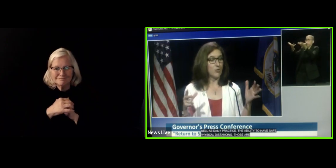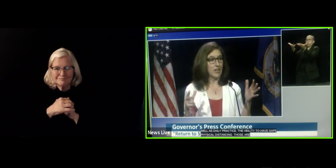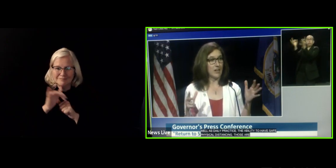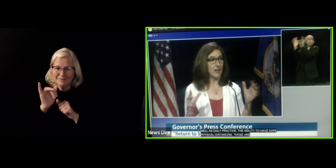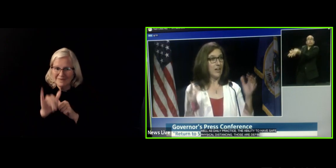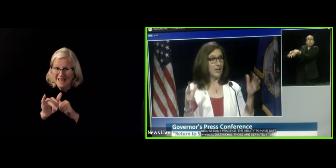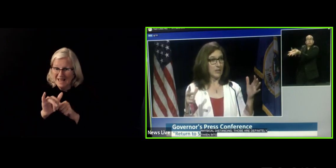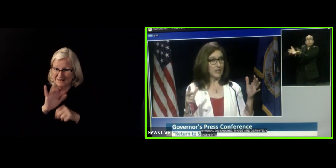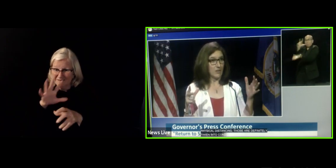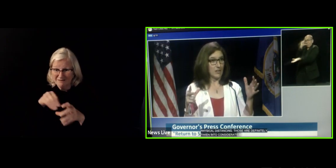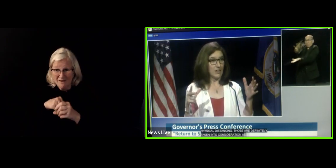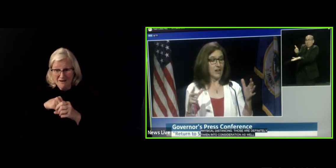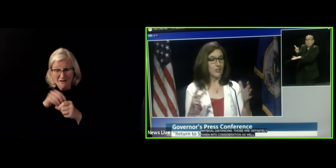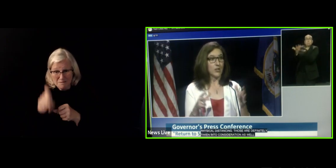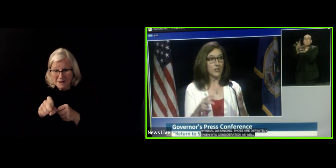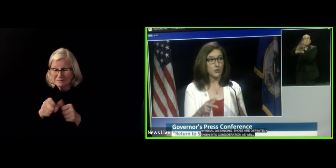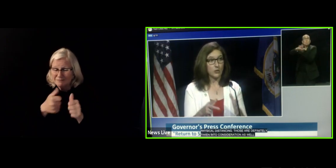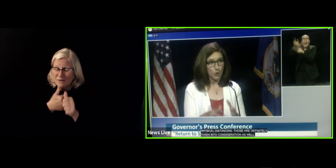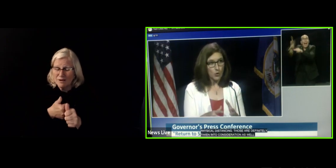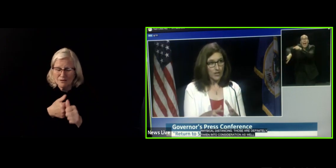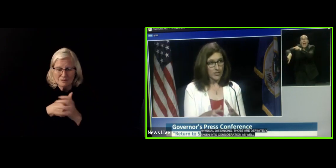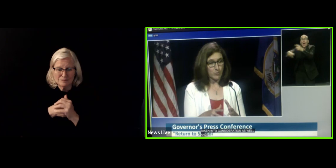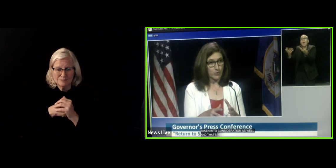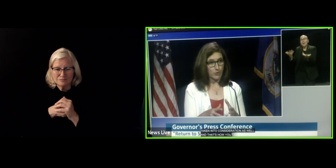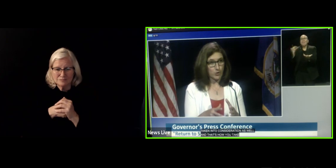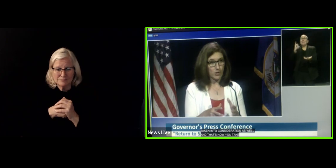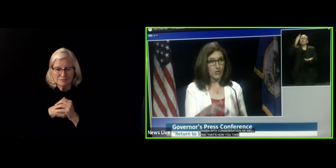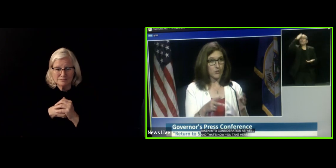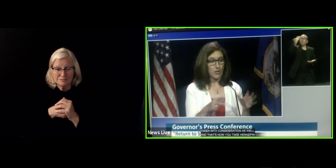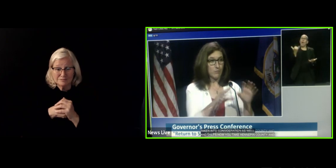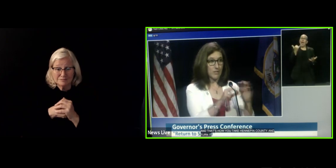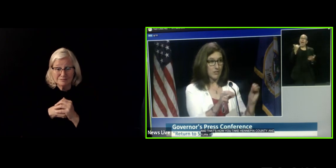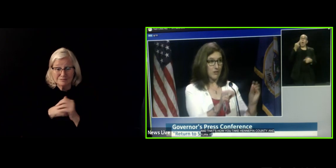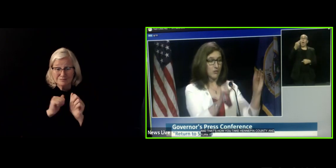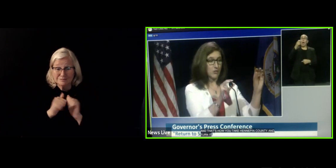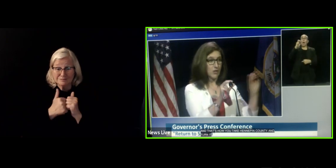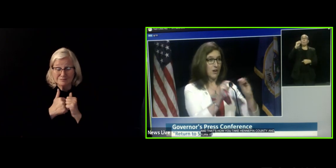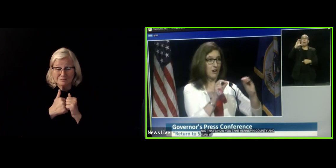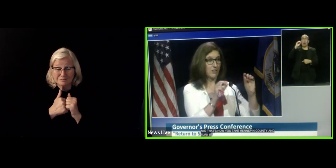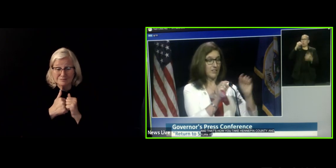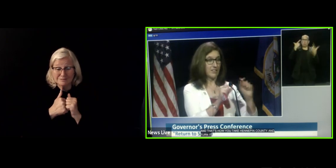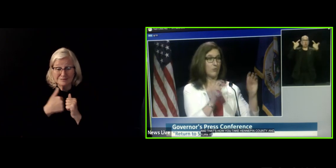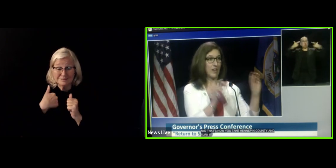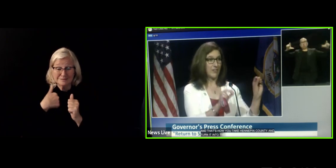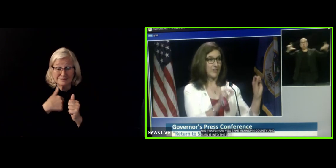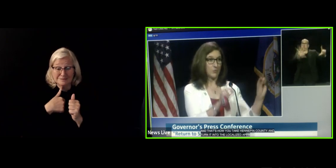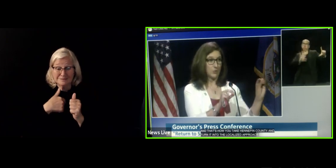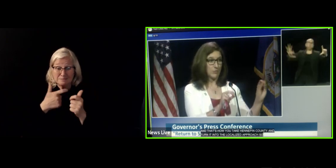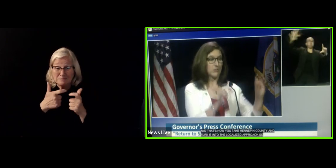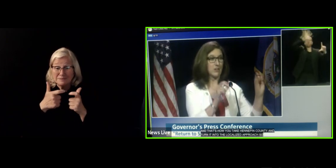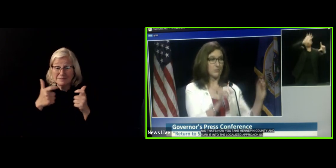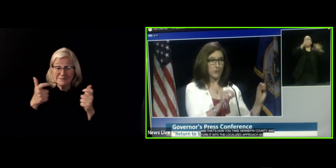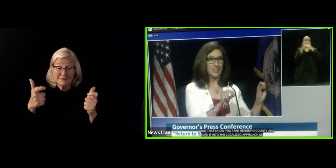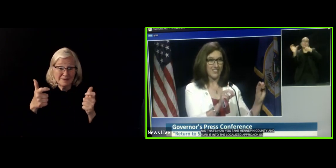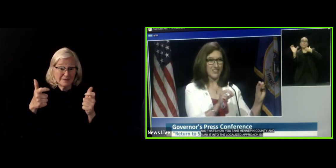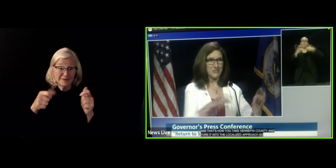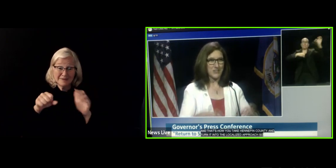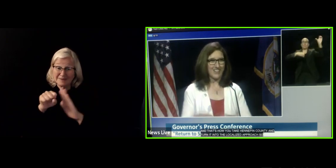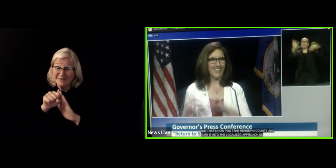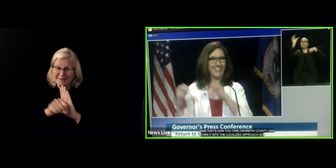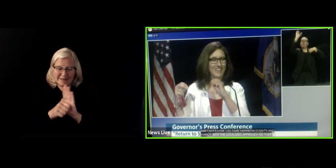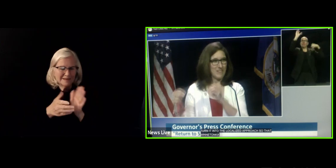you take Hennepin County and turn it into the localized approach so that Minnetonka's will have equal numbers on both sides of their